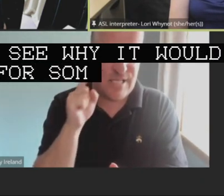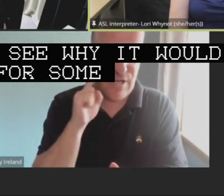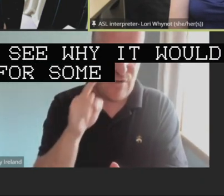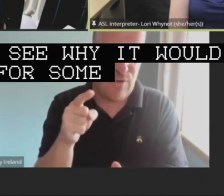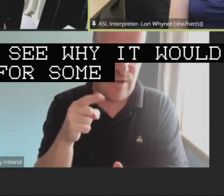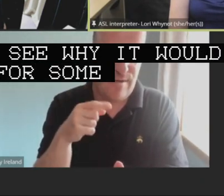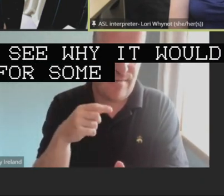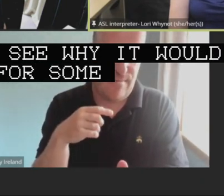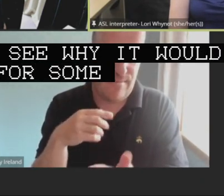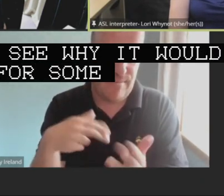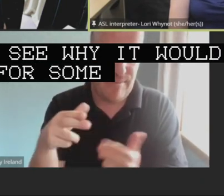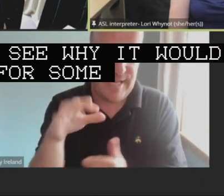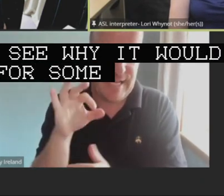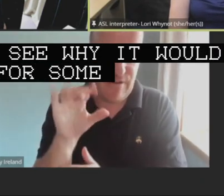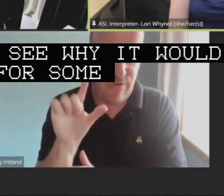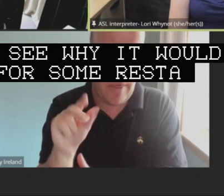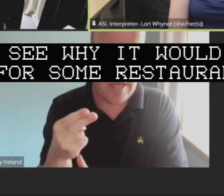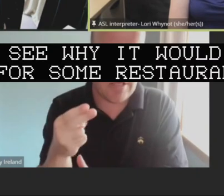this